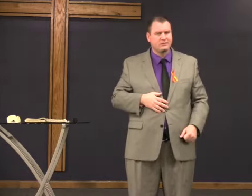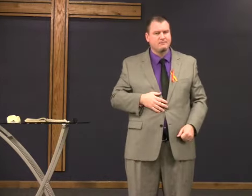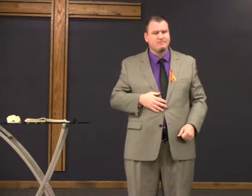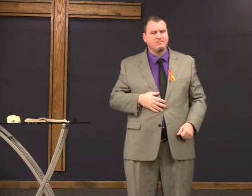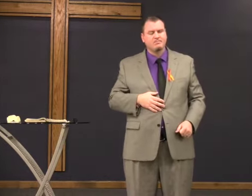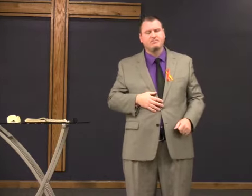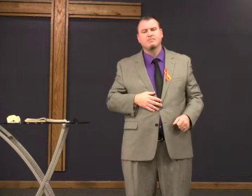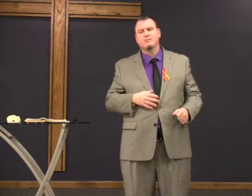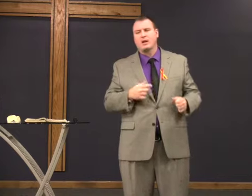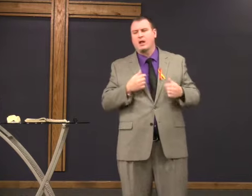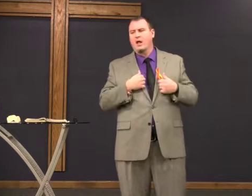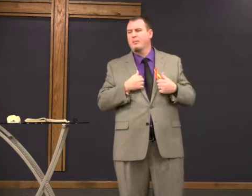Don't quit.